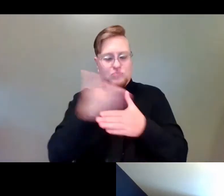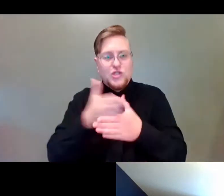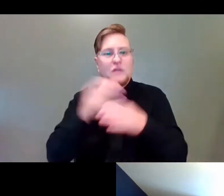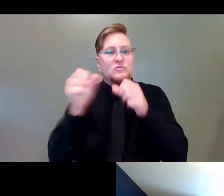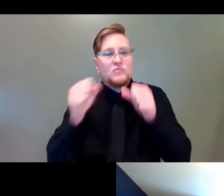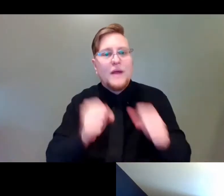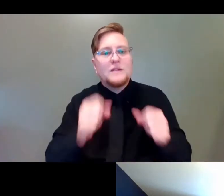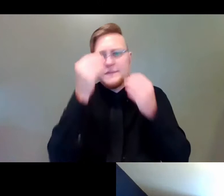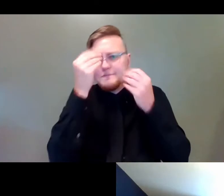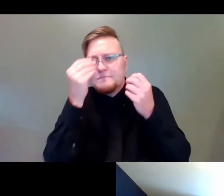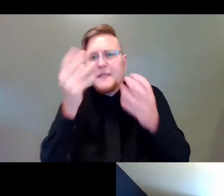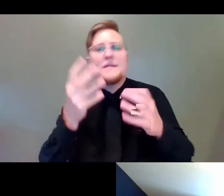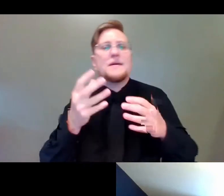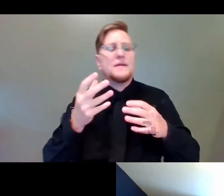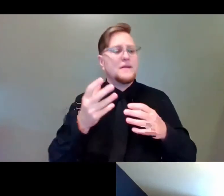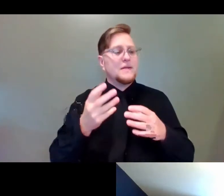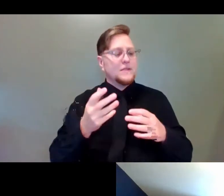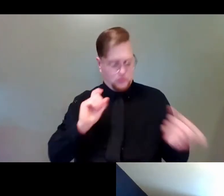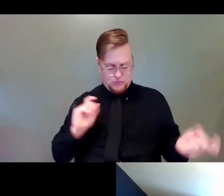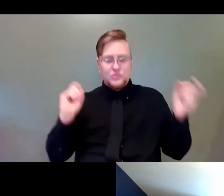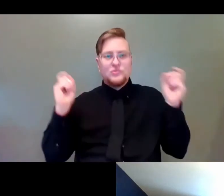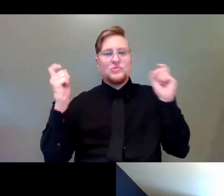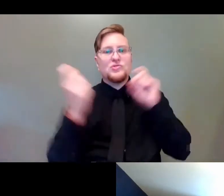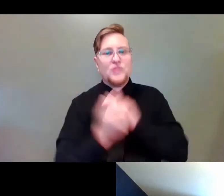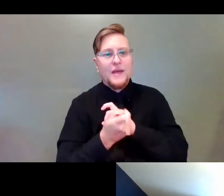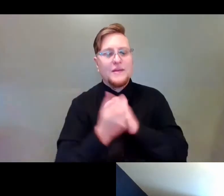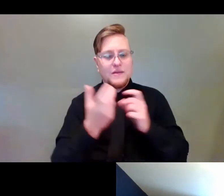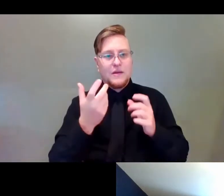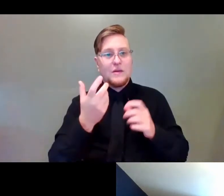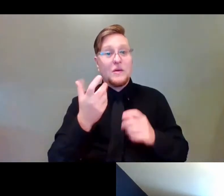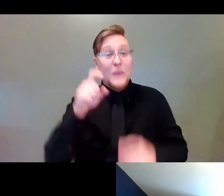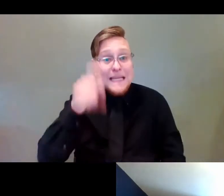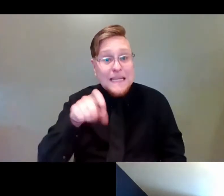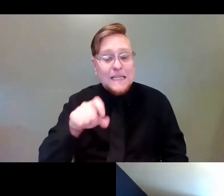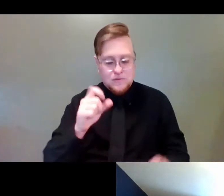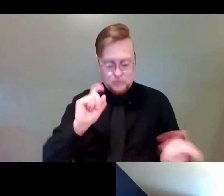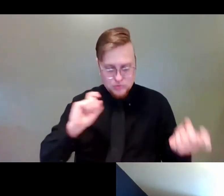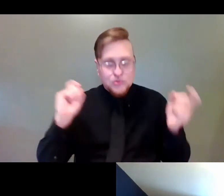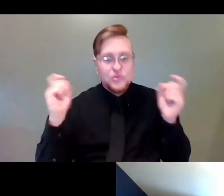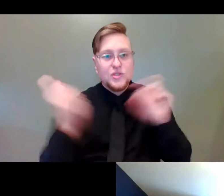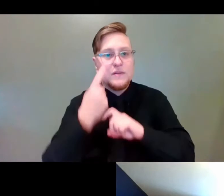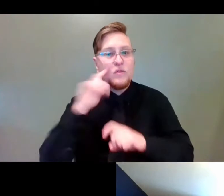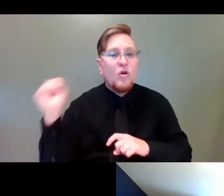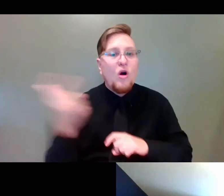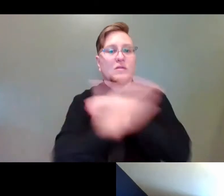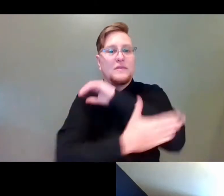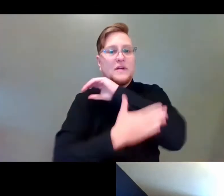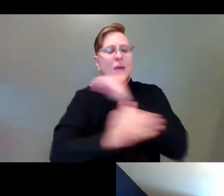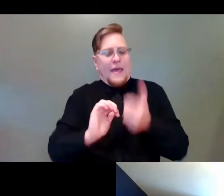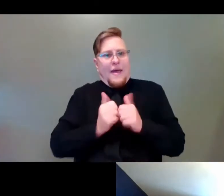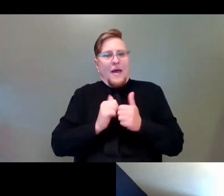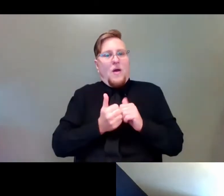information to really make the changes that disabled women need to make in all of our countries? And so it was